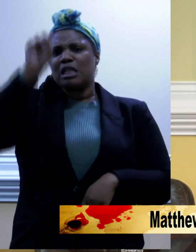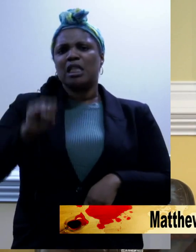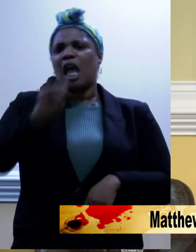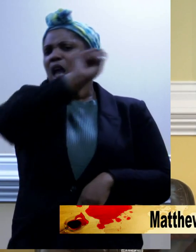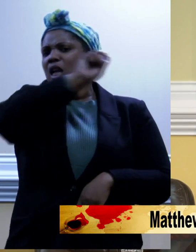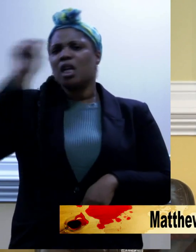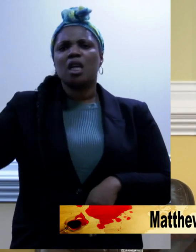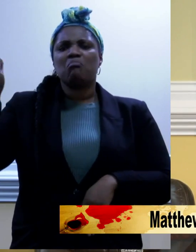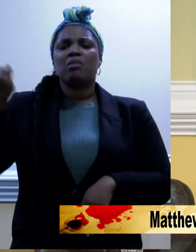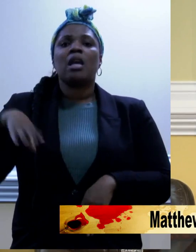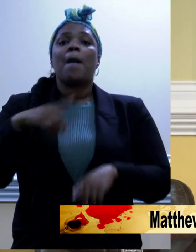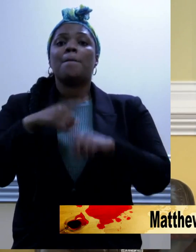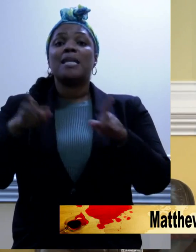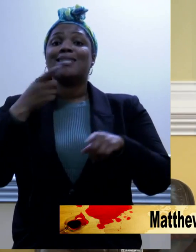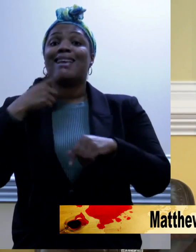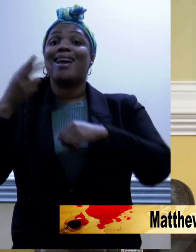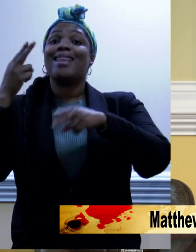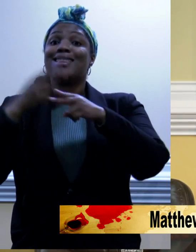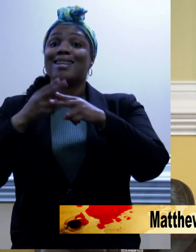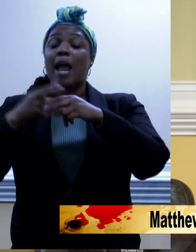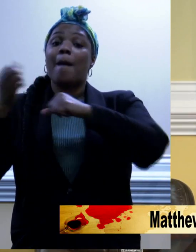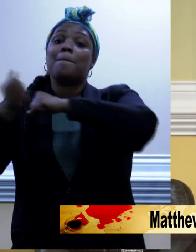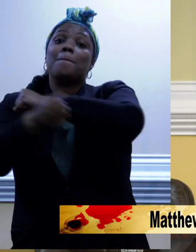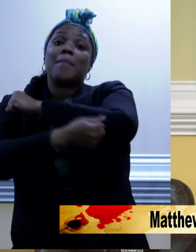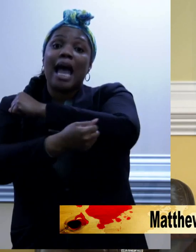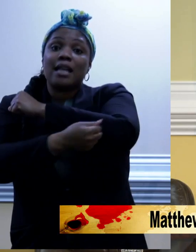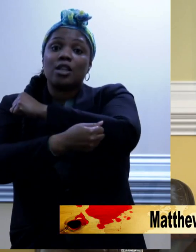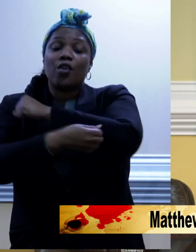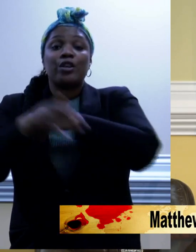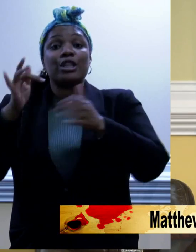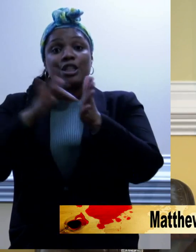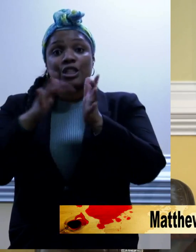Passover. I'm going to keep it